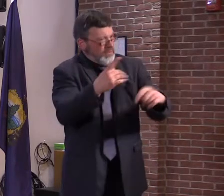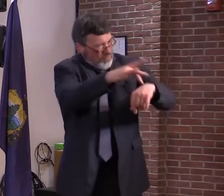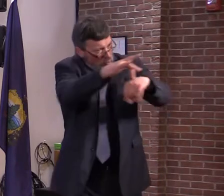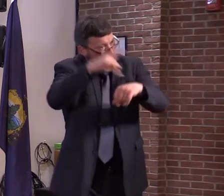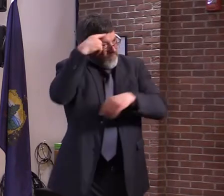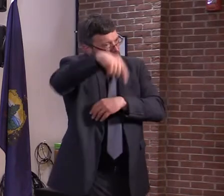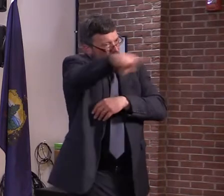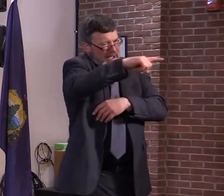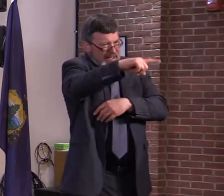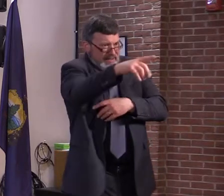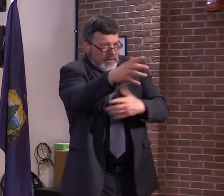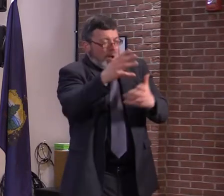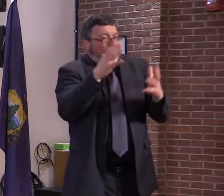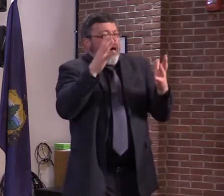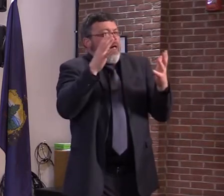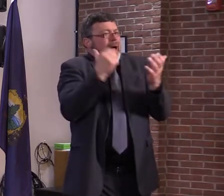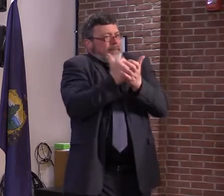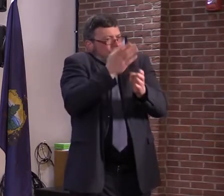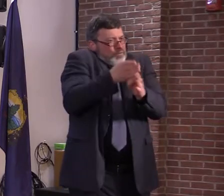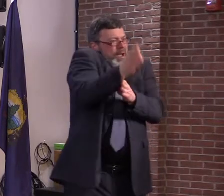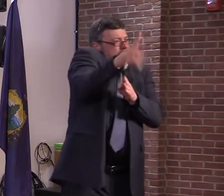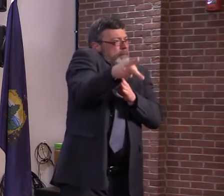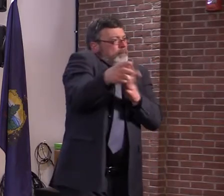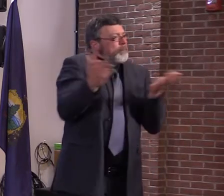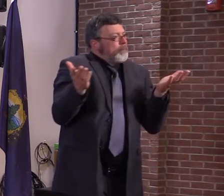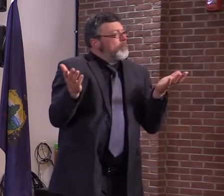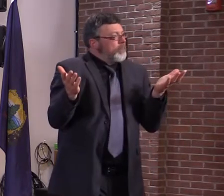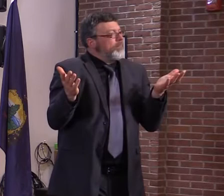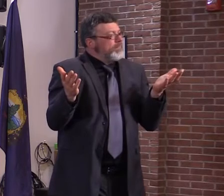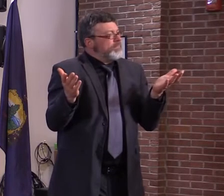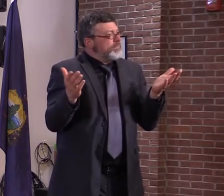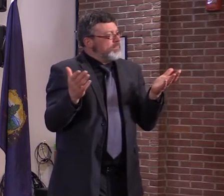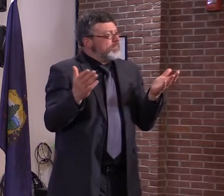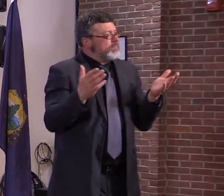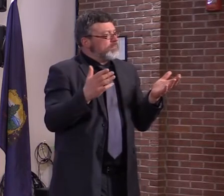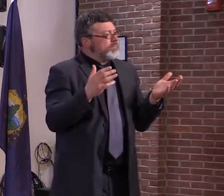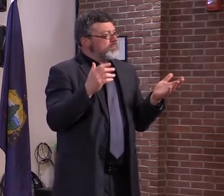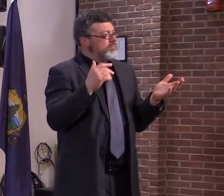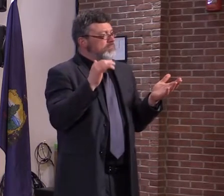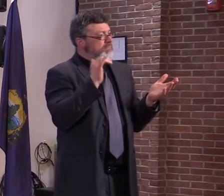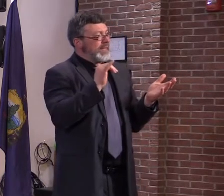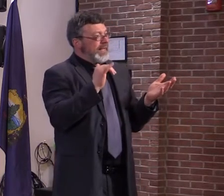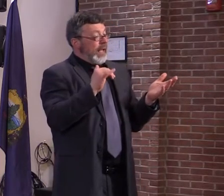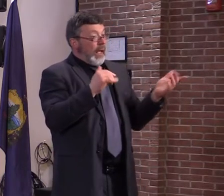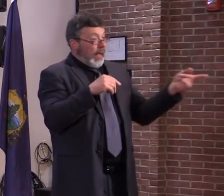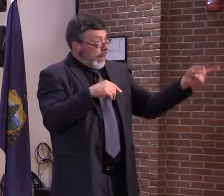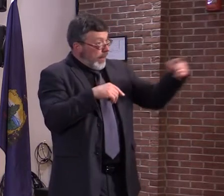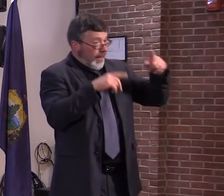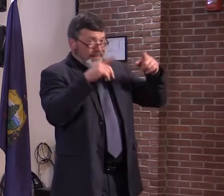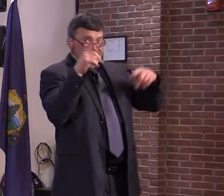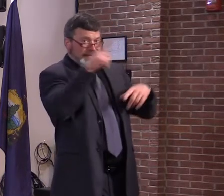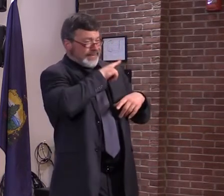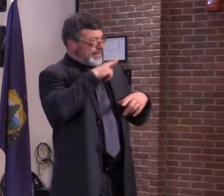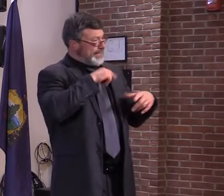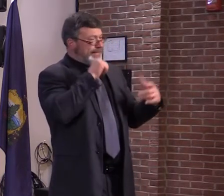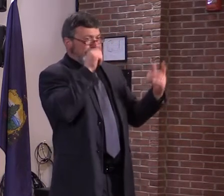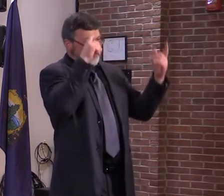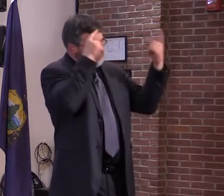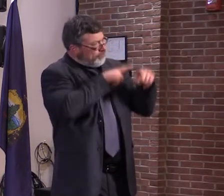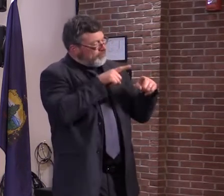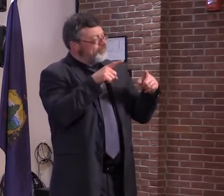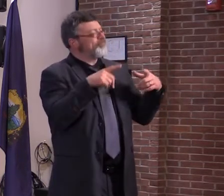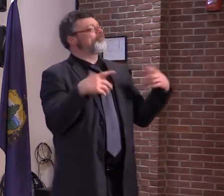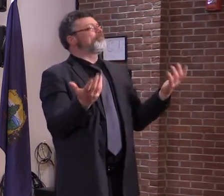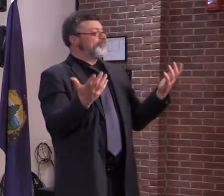They decided not to move forward with our package. We're not done yet. We'd like to see some of those provisions included. But safe